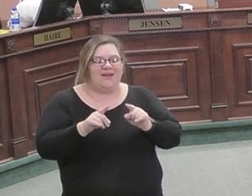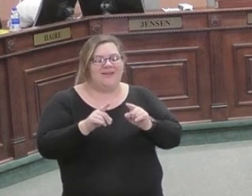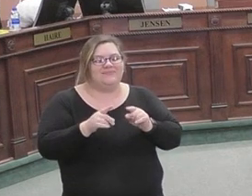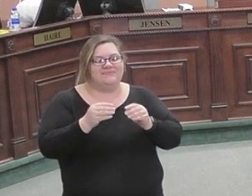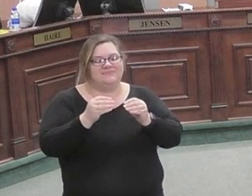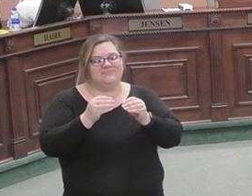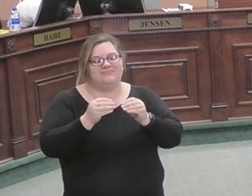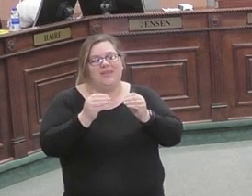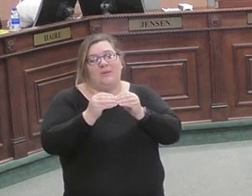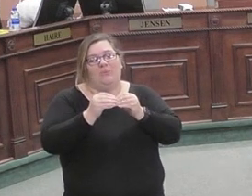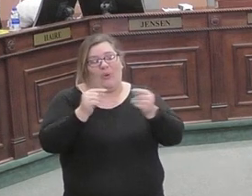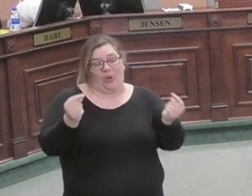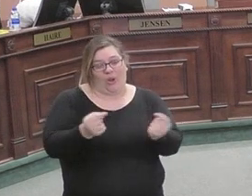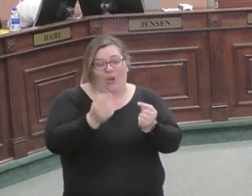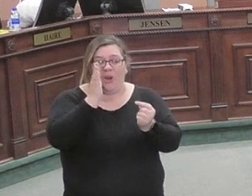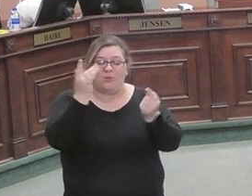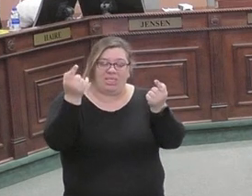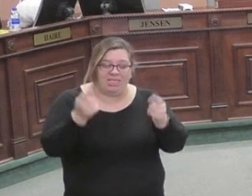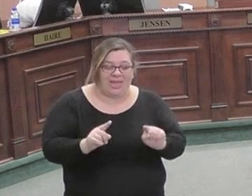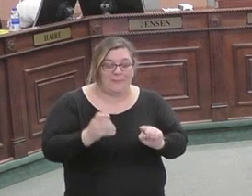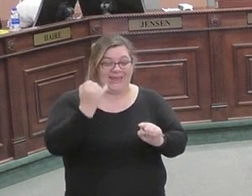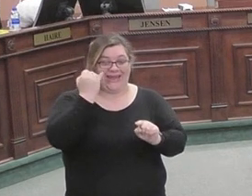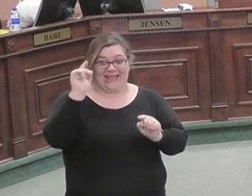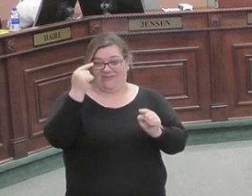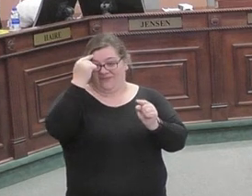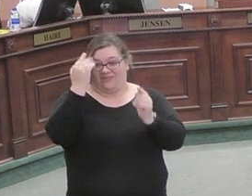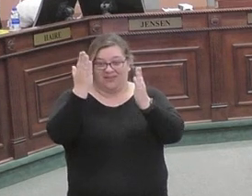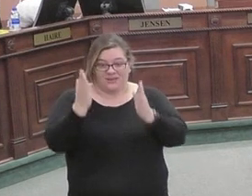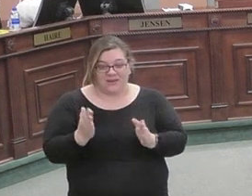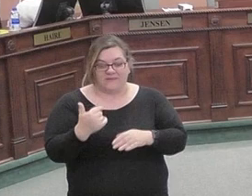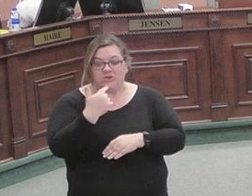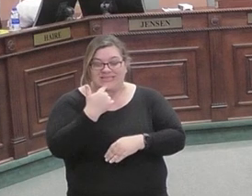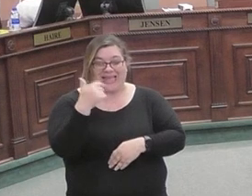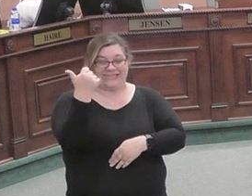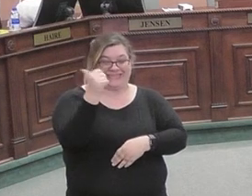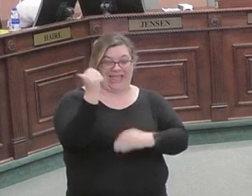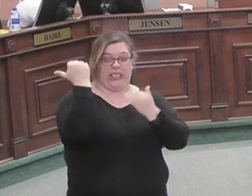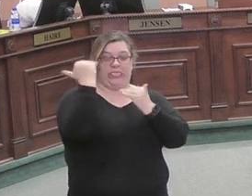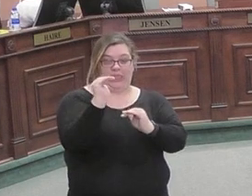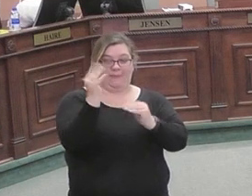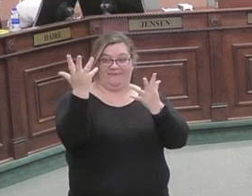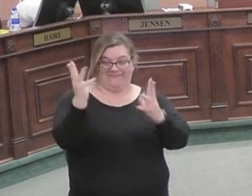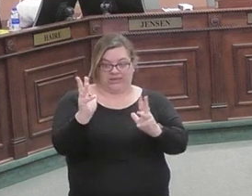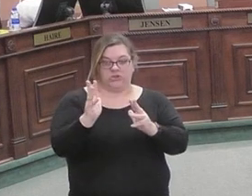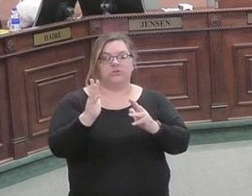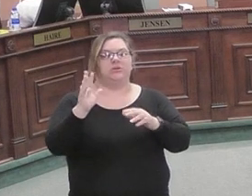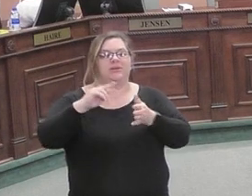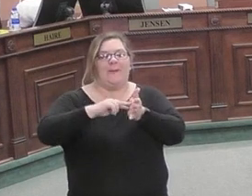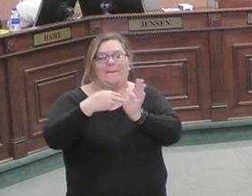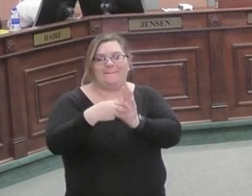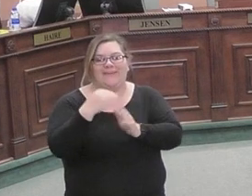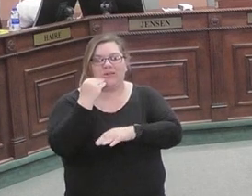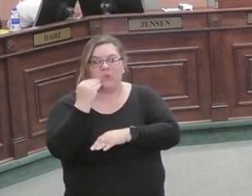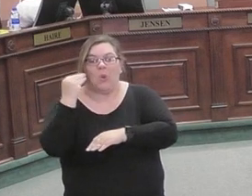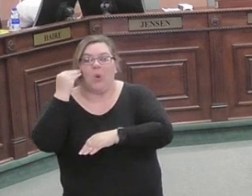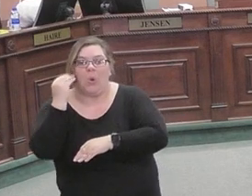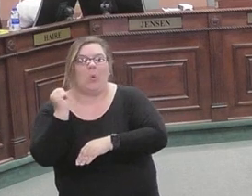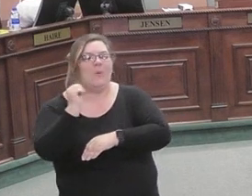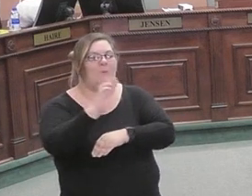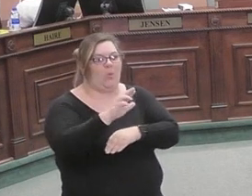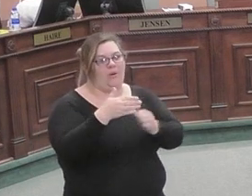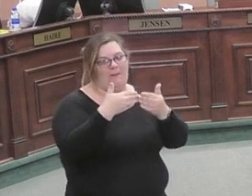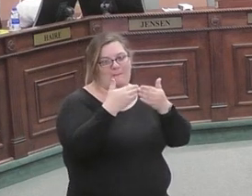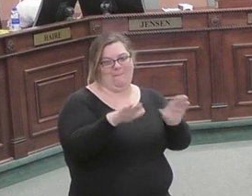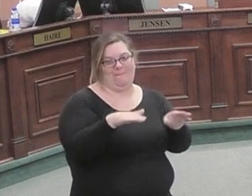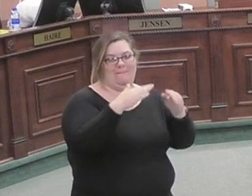governor's guidance for crowd gathering is 10 and under, that applies to you at your home or in public. And right